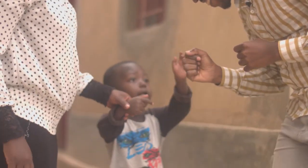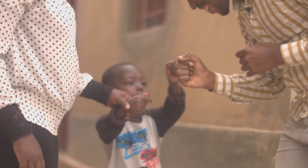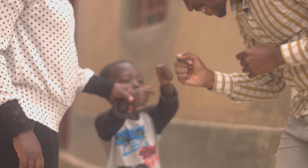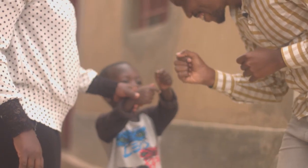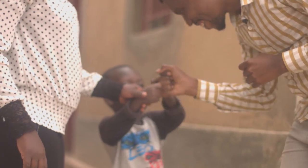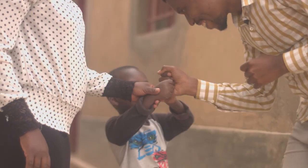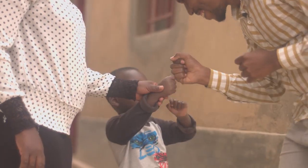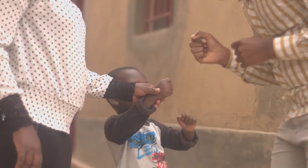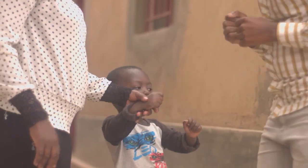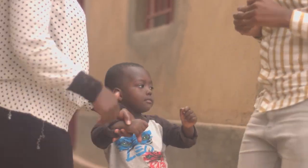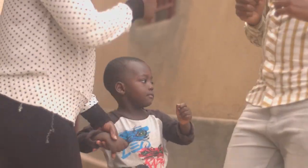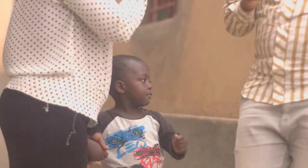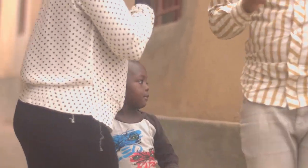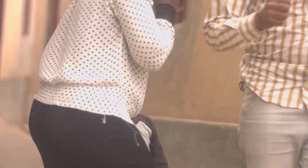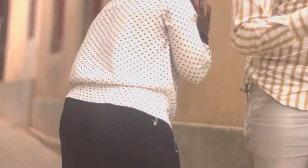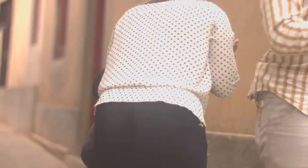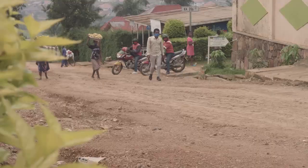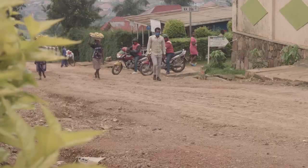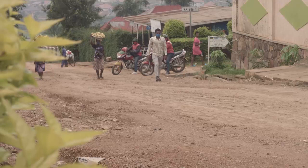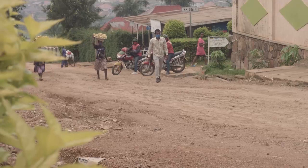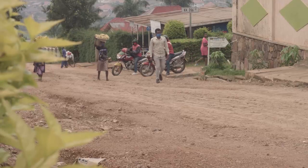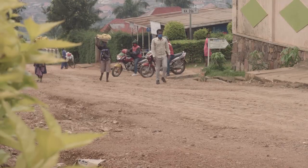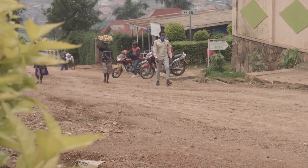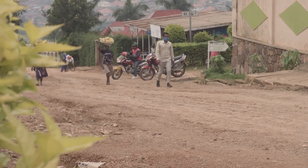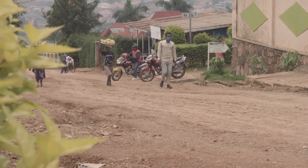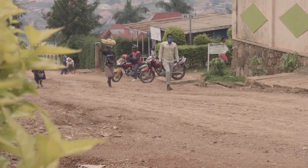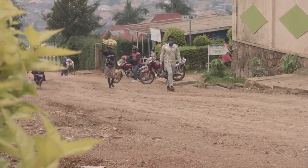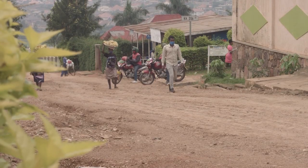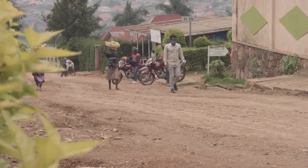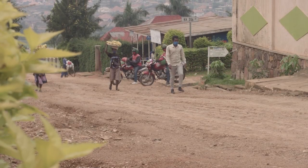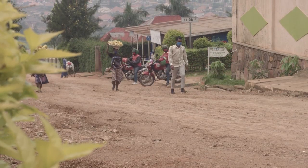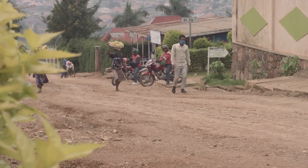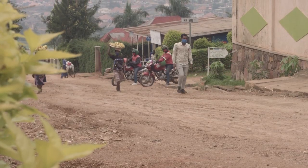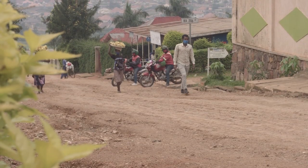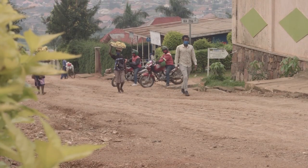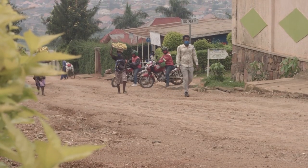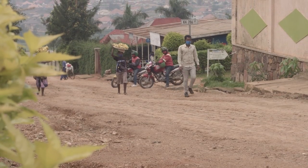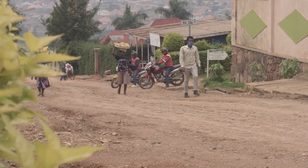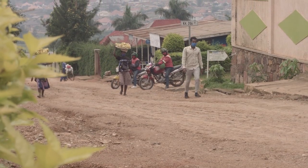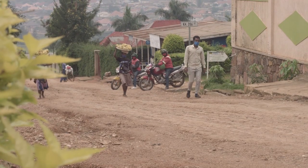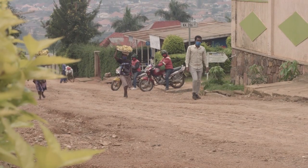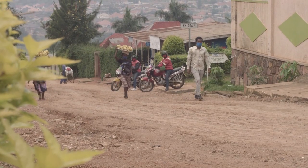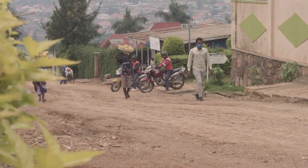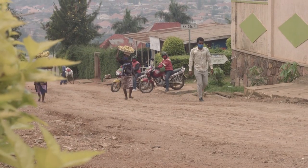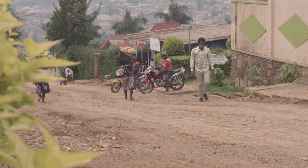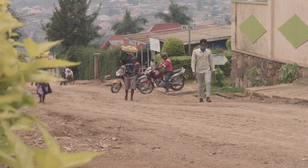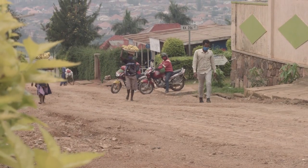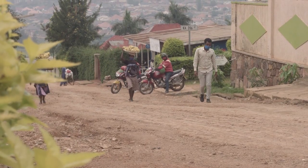he wakes up at 7 a.m., takes a shower and shares breakfast with family. Then walks his job where he takes a